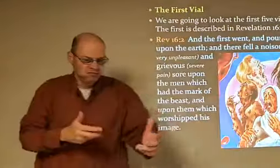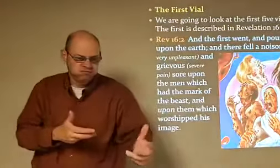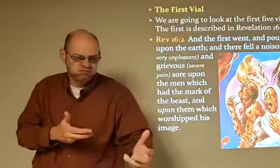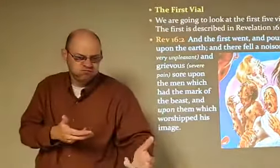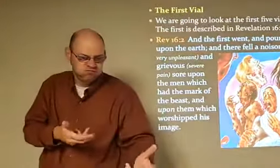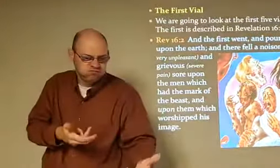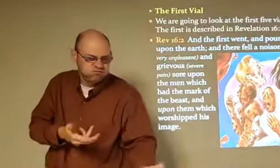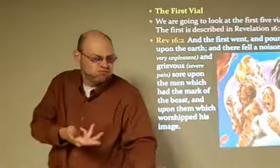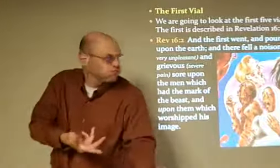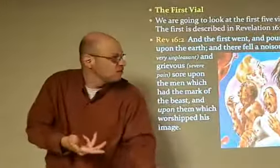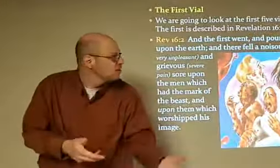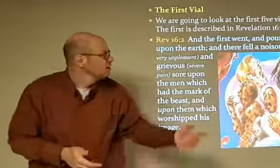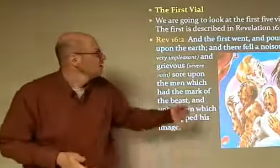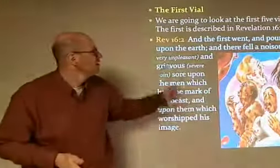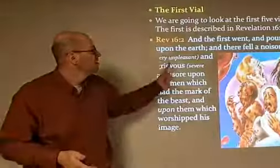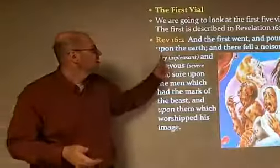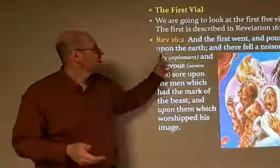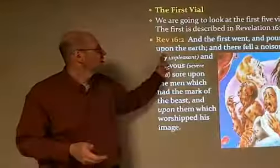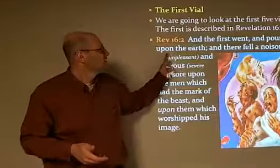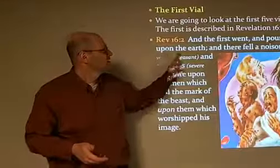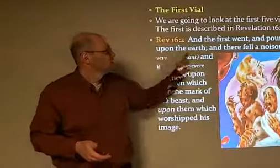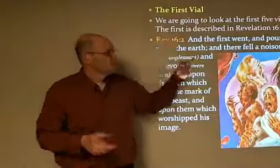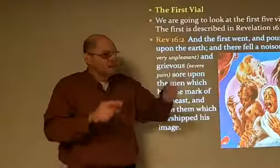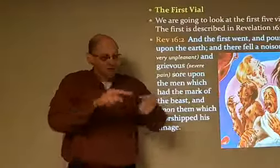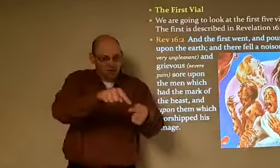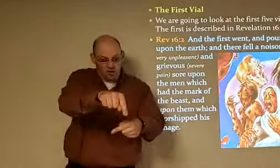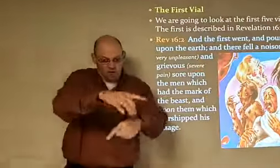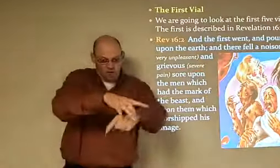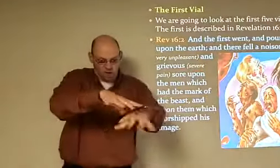the first went and poured out his vial upon the earth.